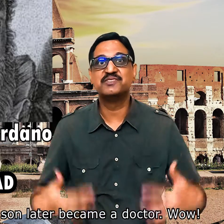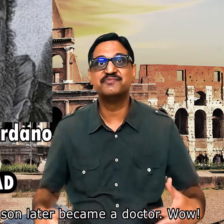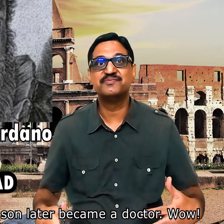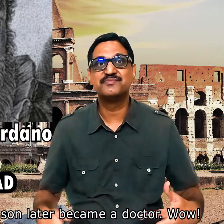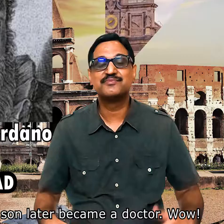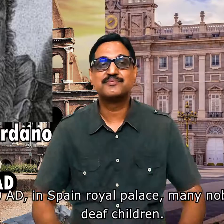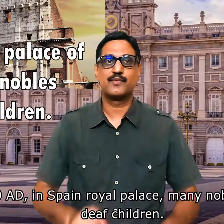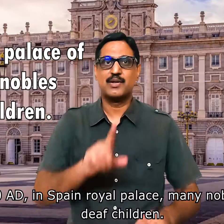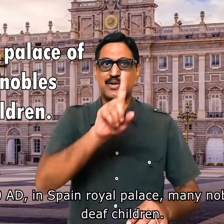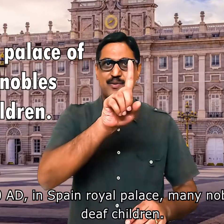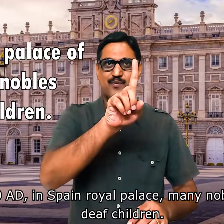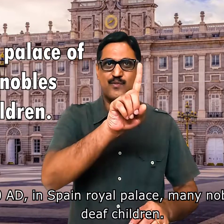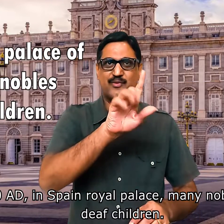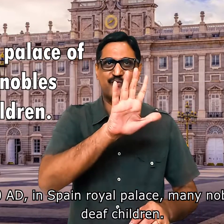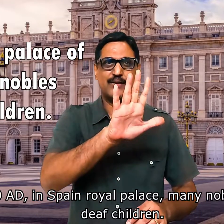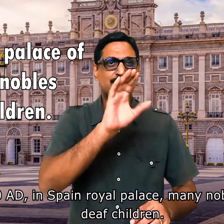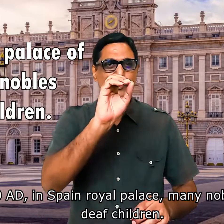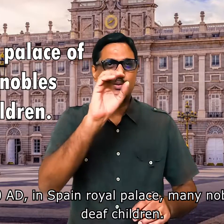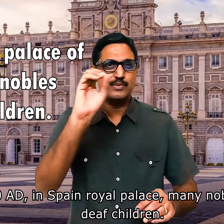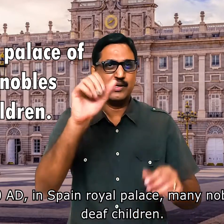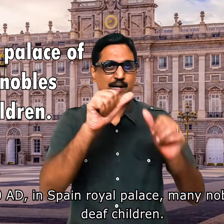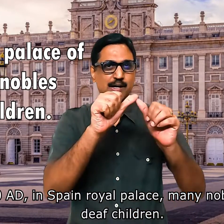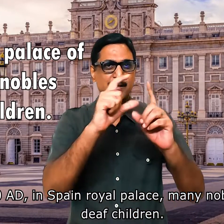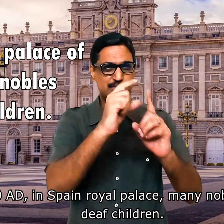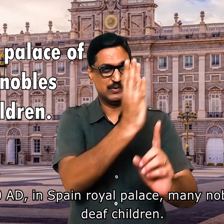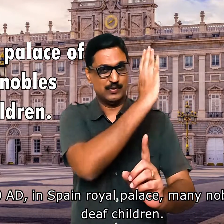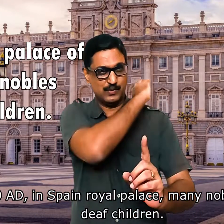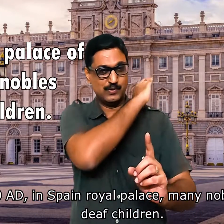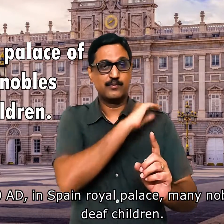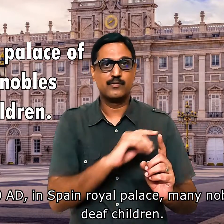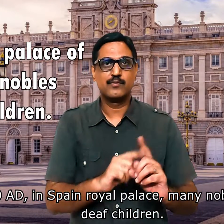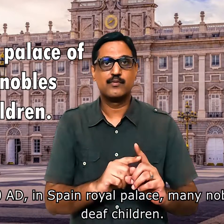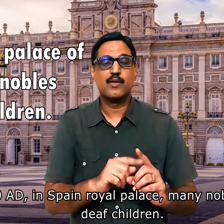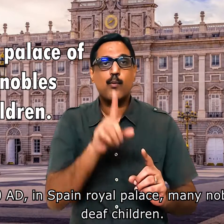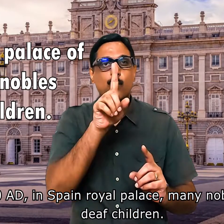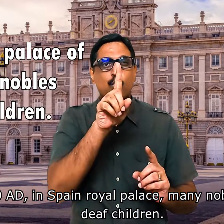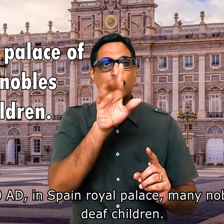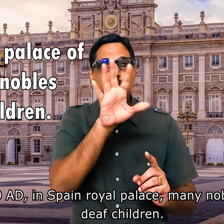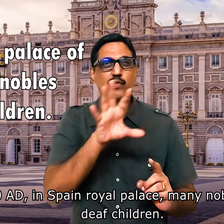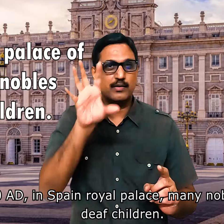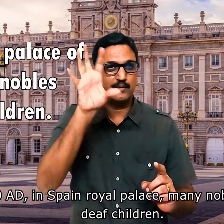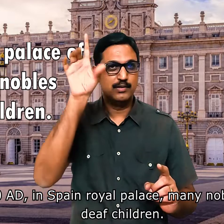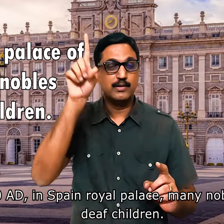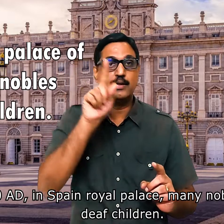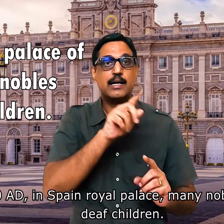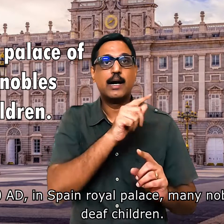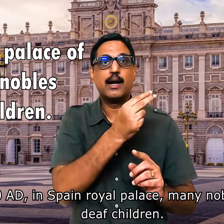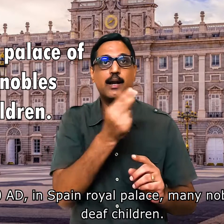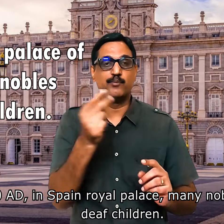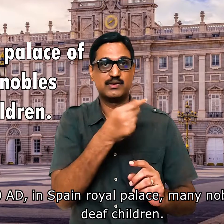Wow, isn't that amazing? Around 1500 AD in Spain Royal Palace, many nobles